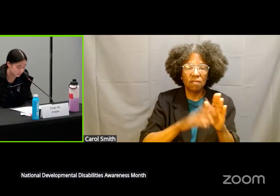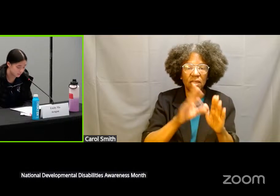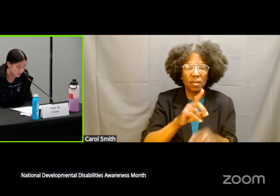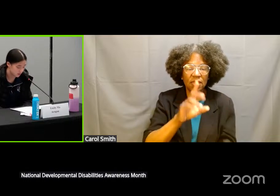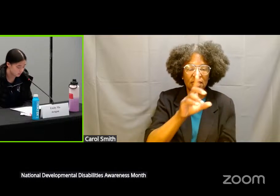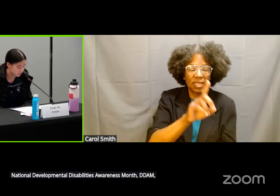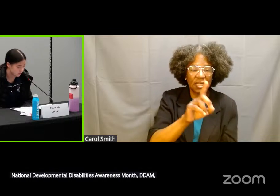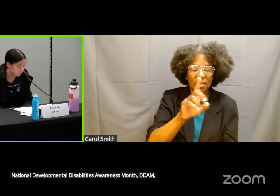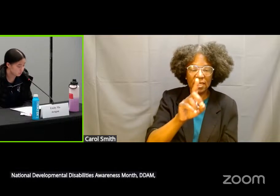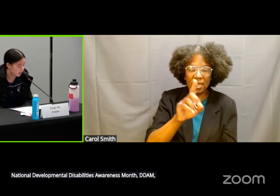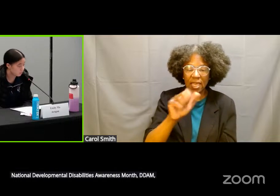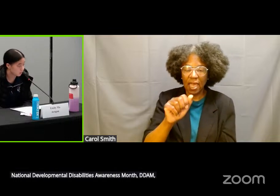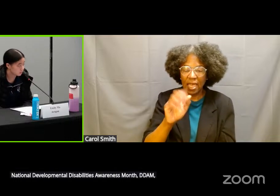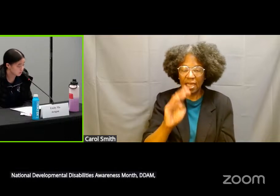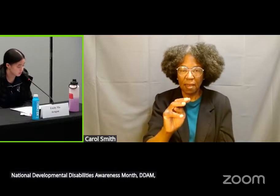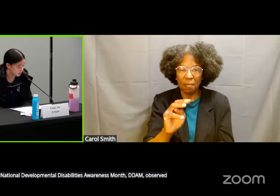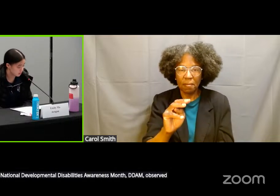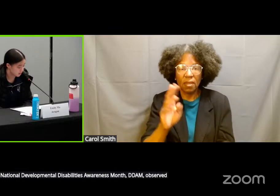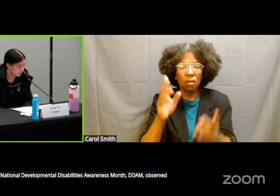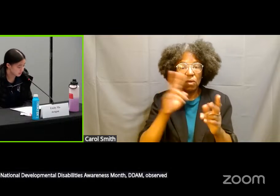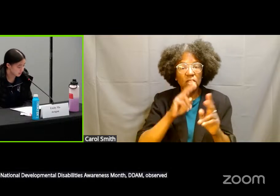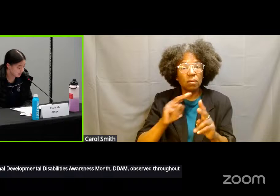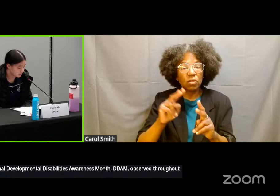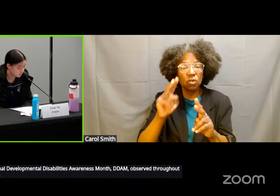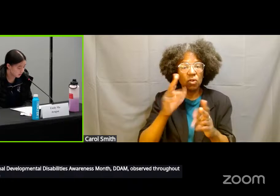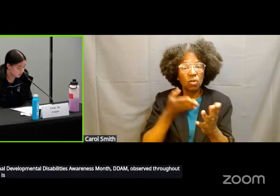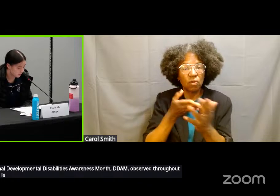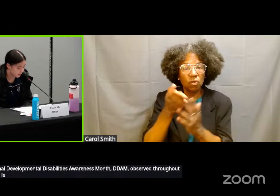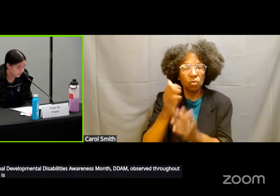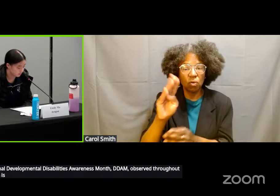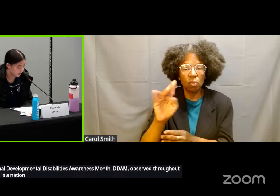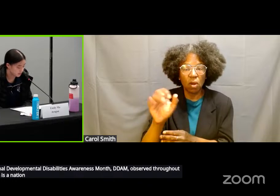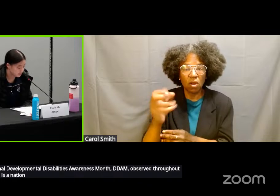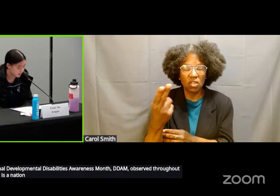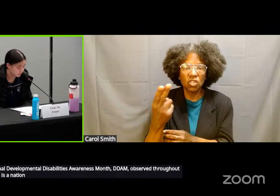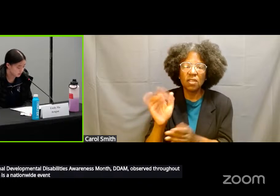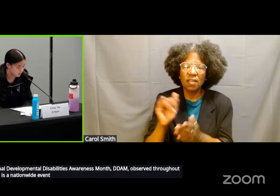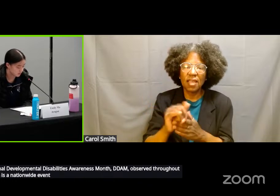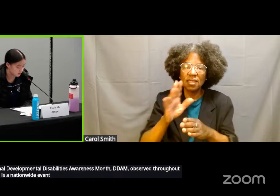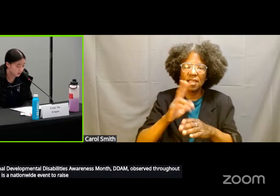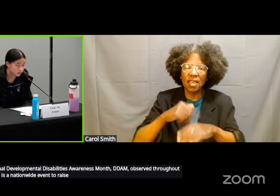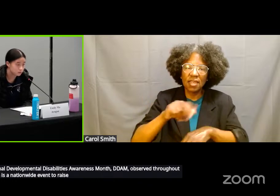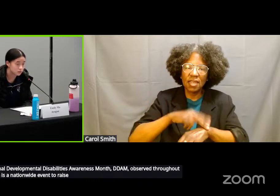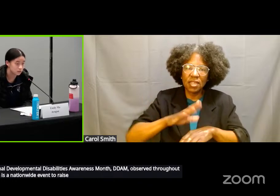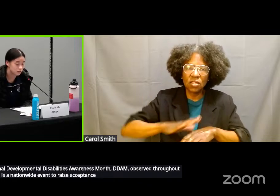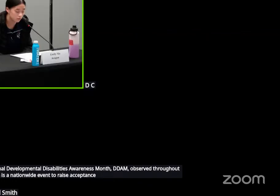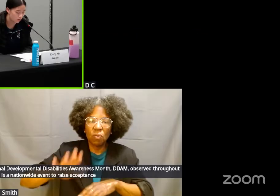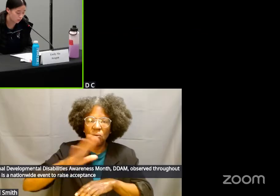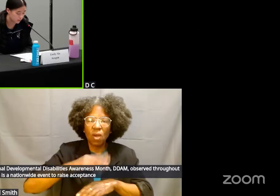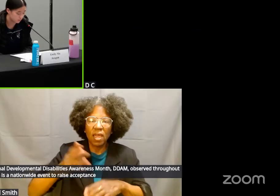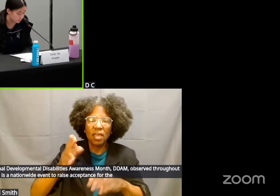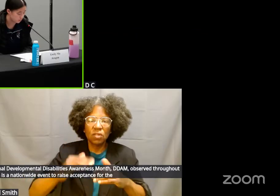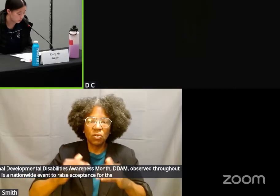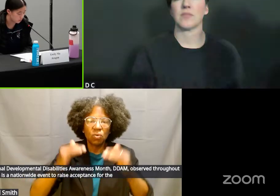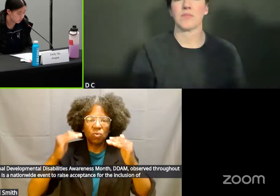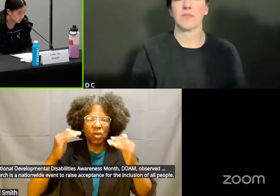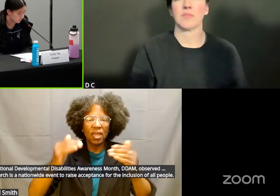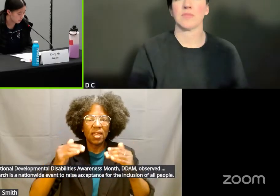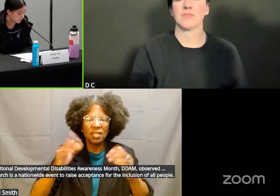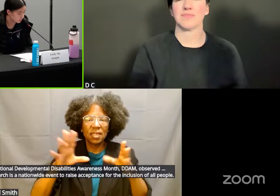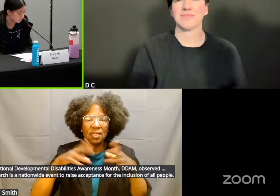DDAM, observed throughout March, is a nationwide event to raise acceptance for the inclusion of all people